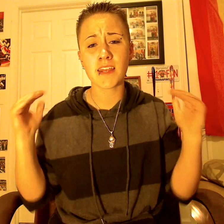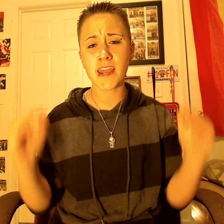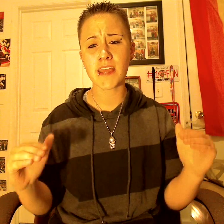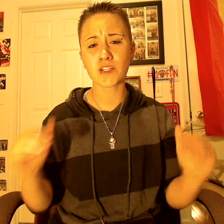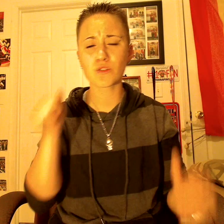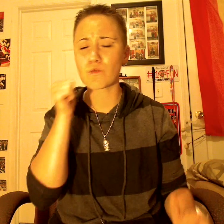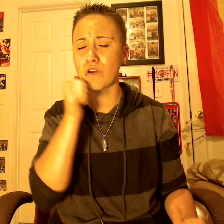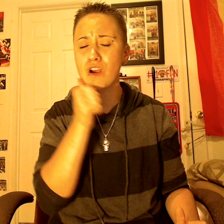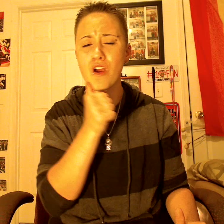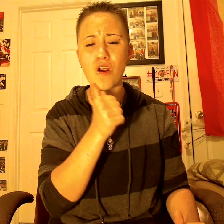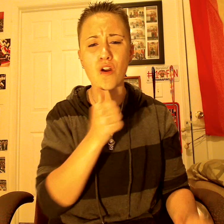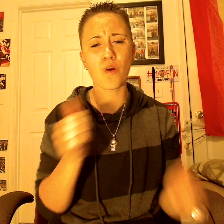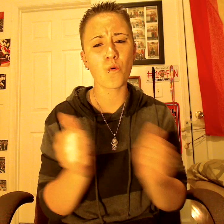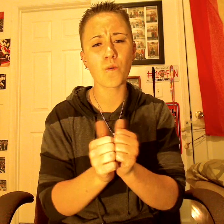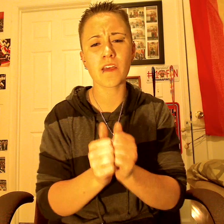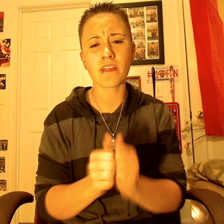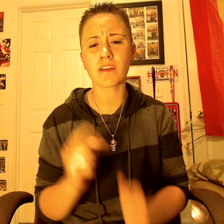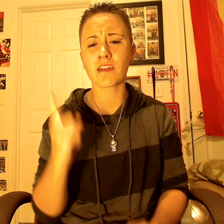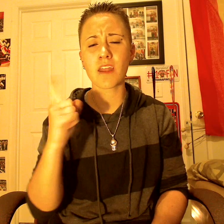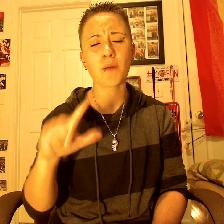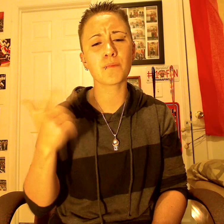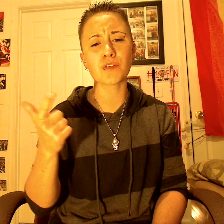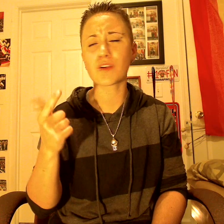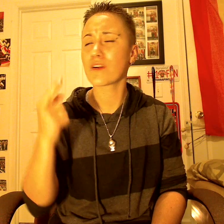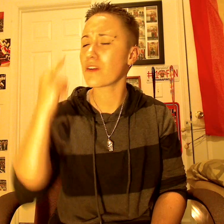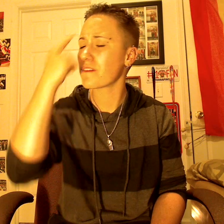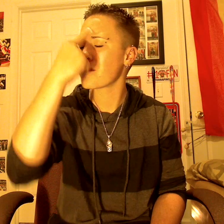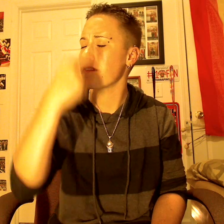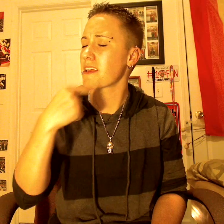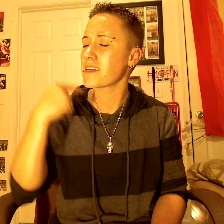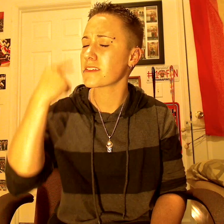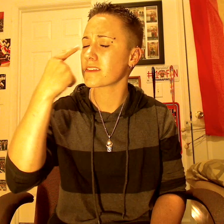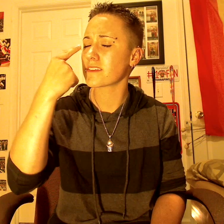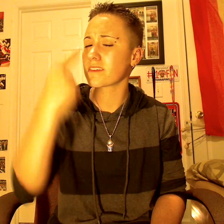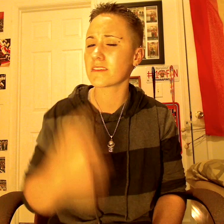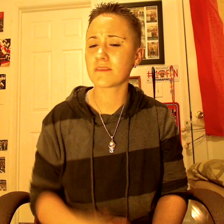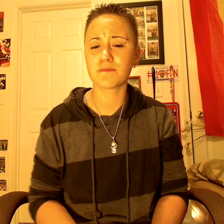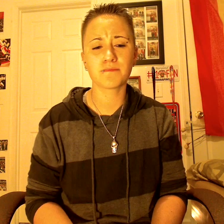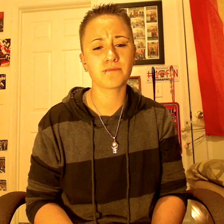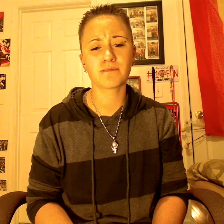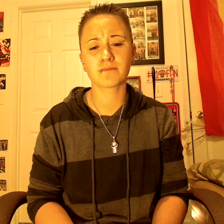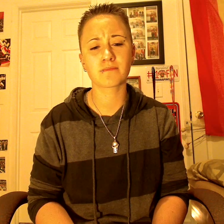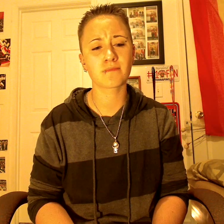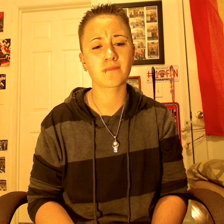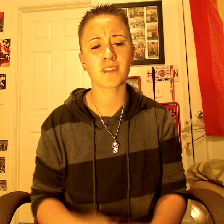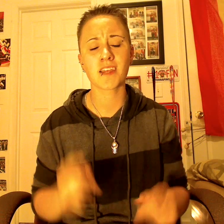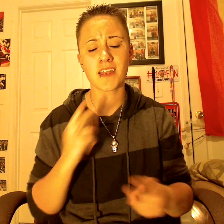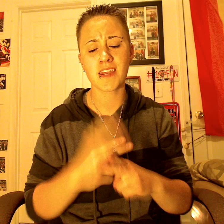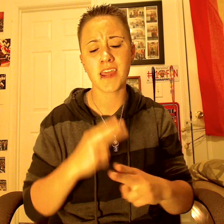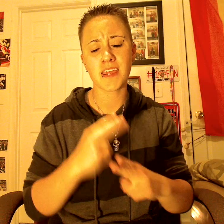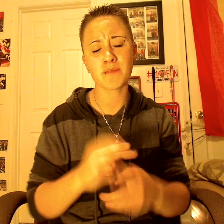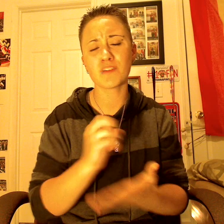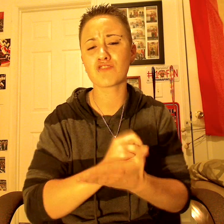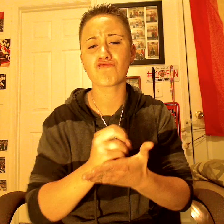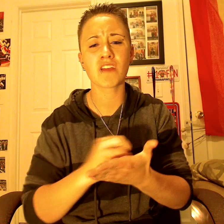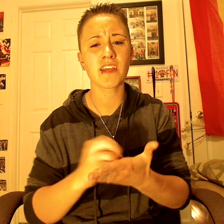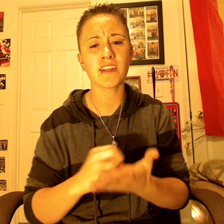An angel girl with an upturned face. A name is